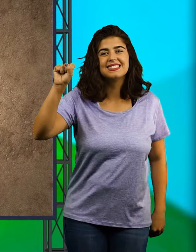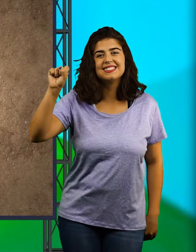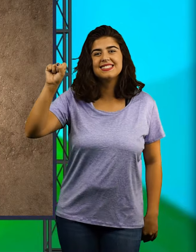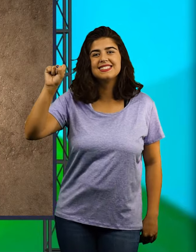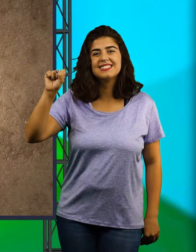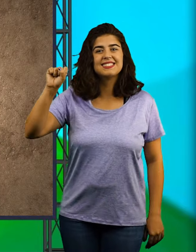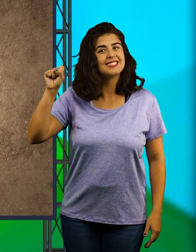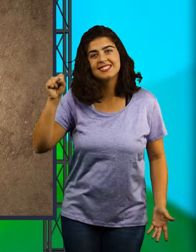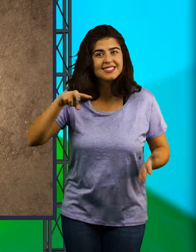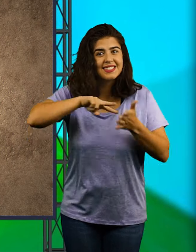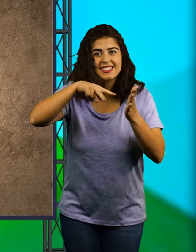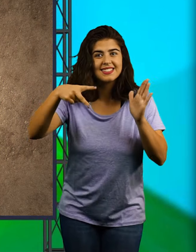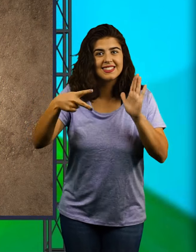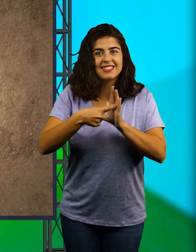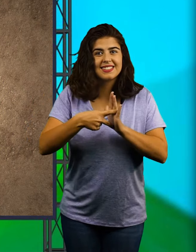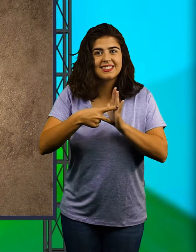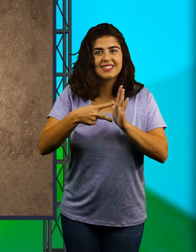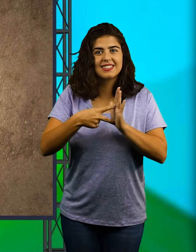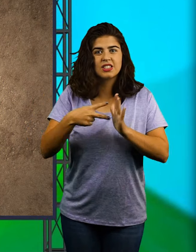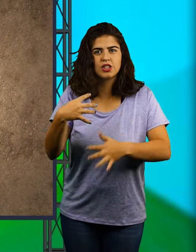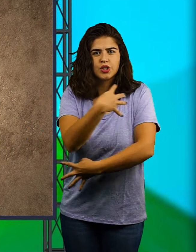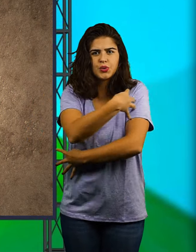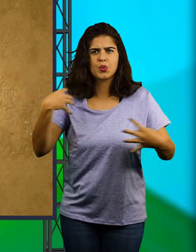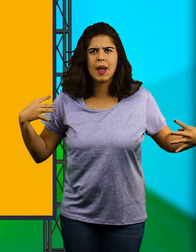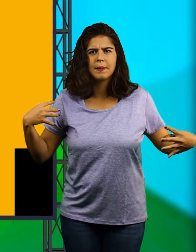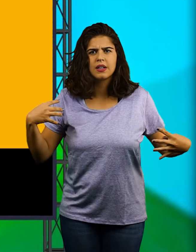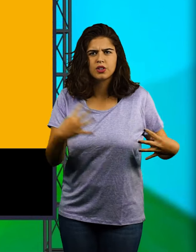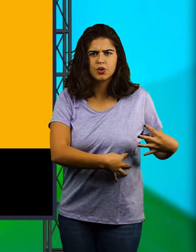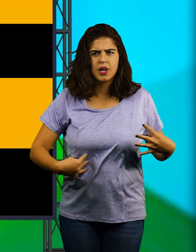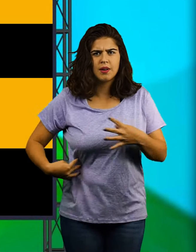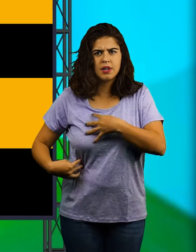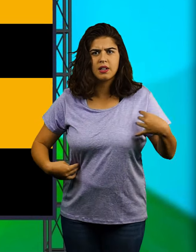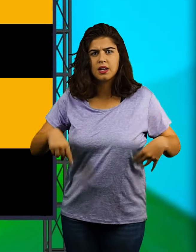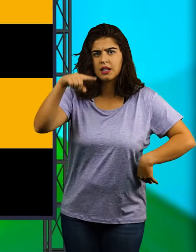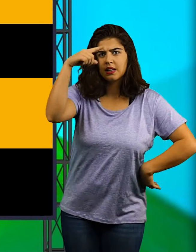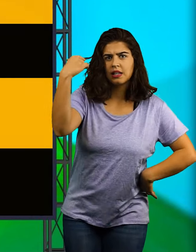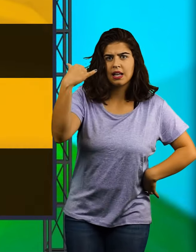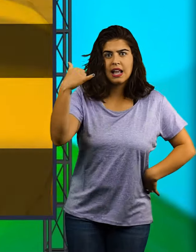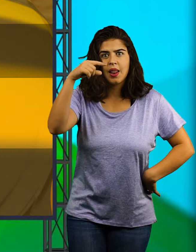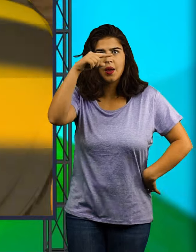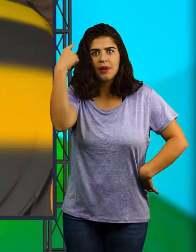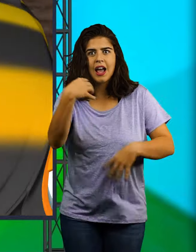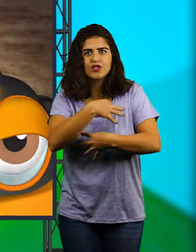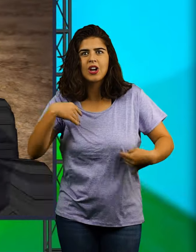S is the first letter in stripes, like the yellow and black stripes on Buzz's paint